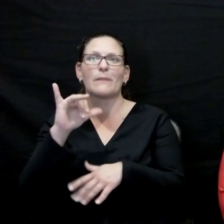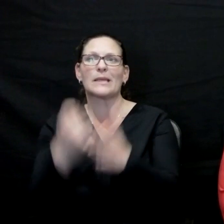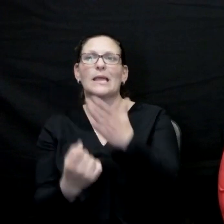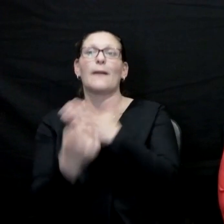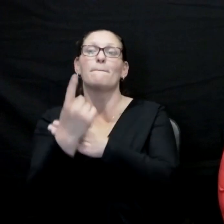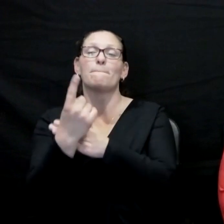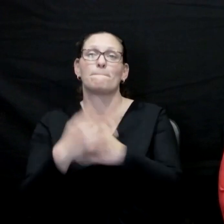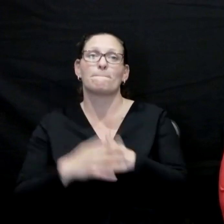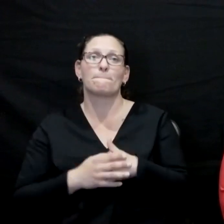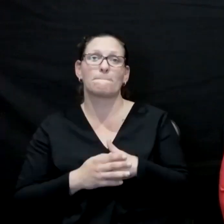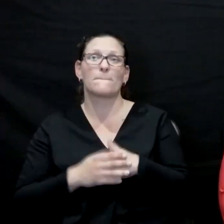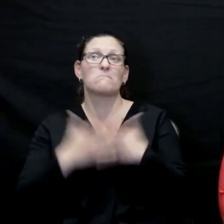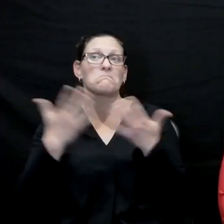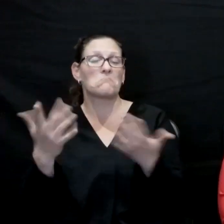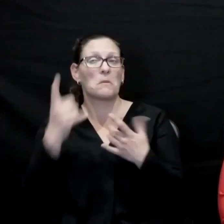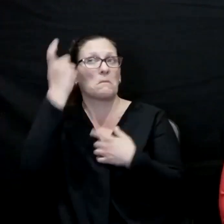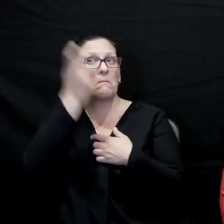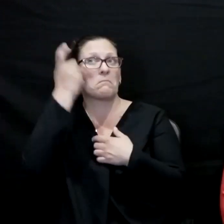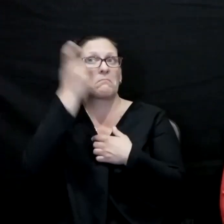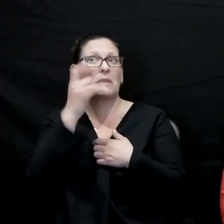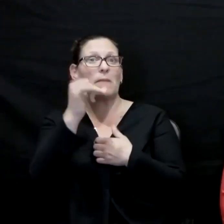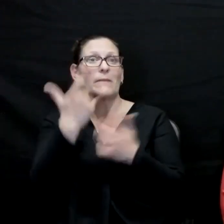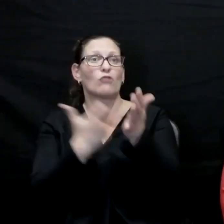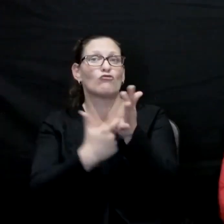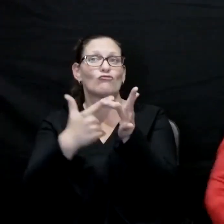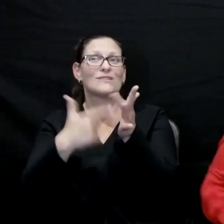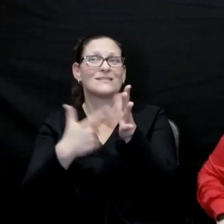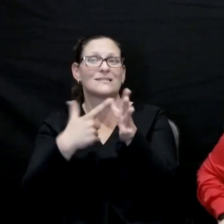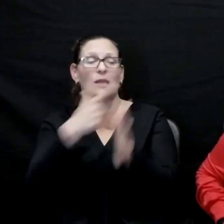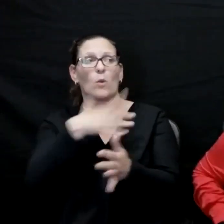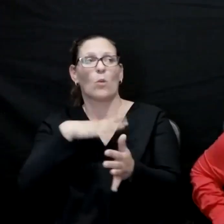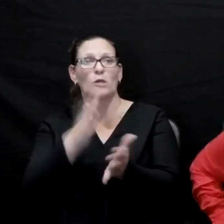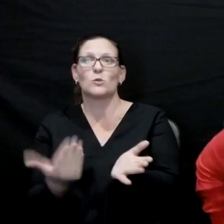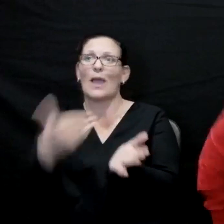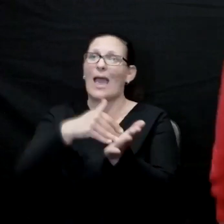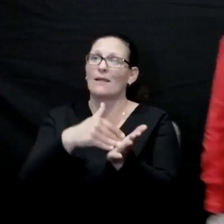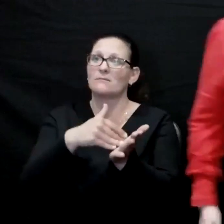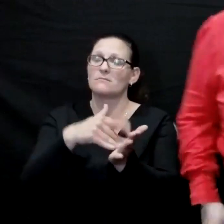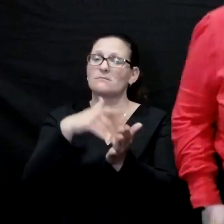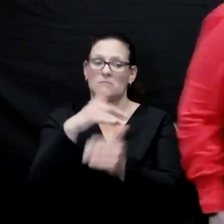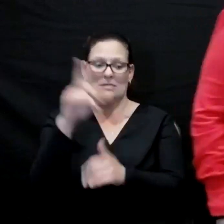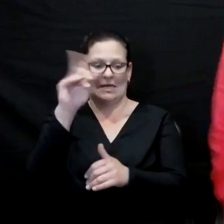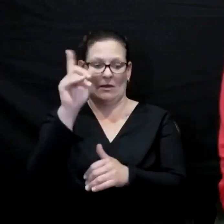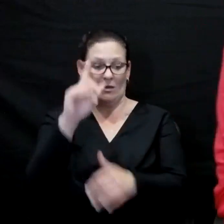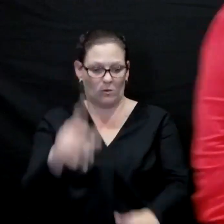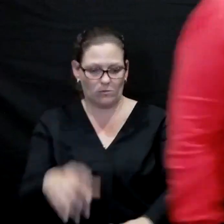has spoken, if there's anything. Yeah, I'd just like to add something. Yeah. I'll switch for